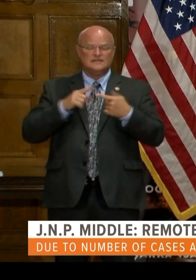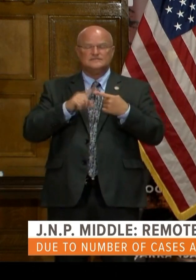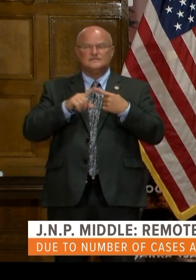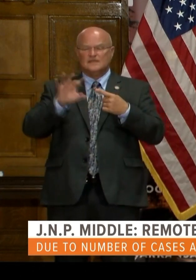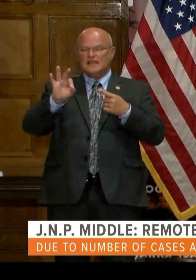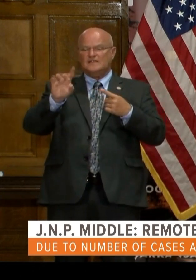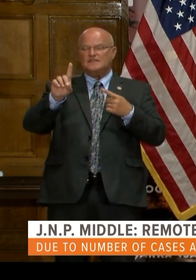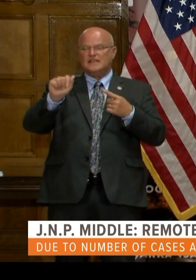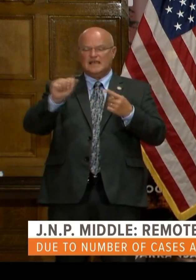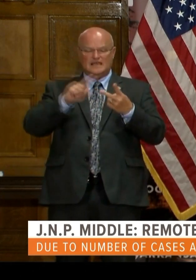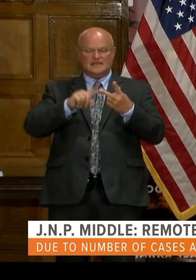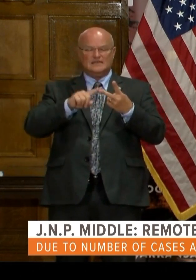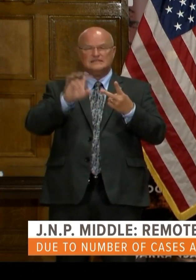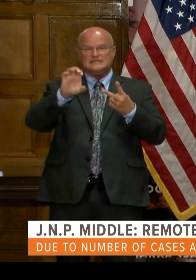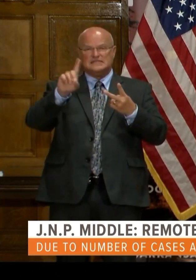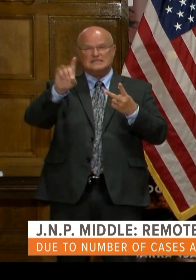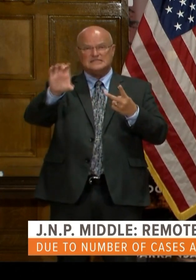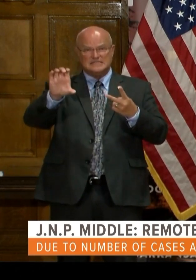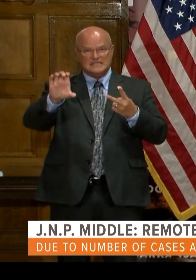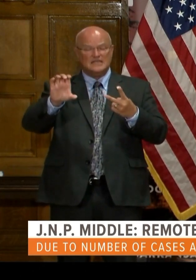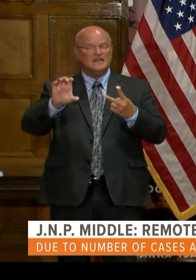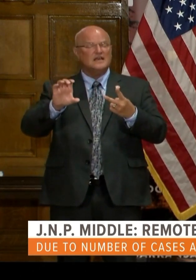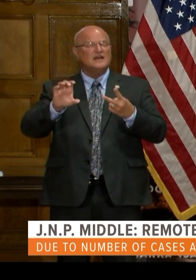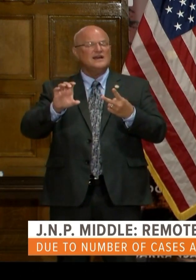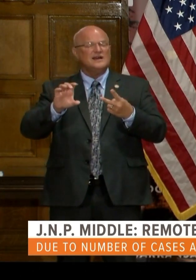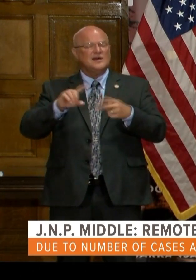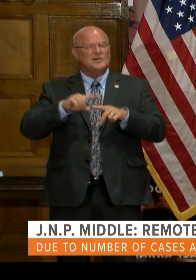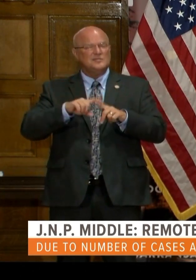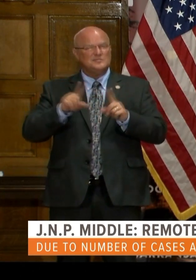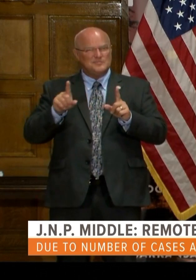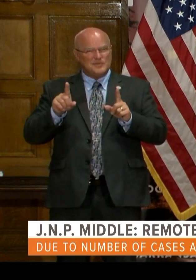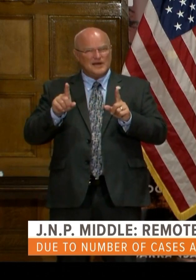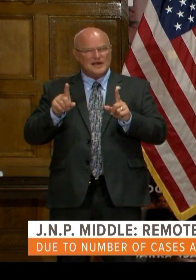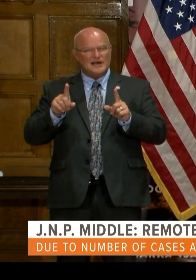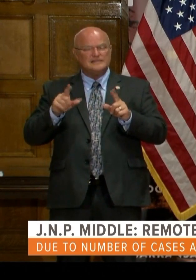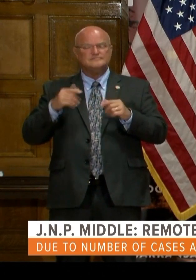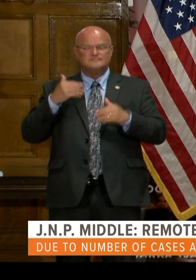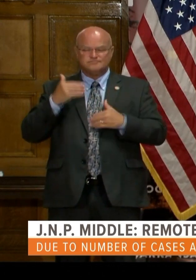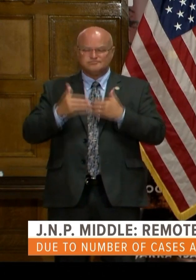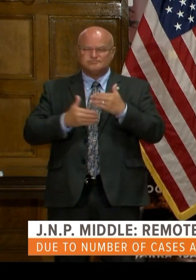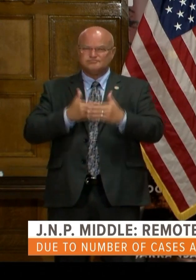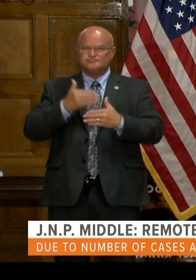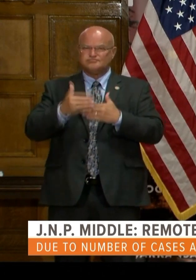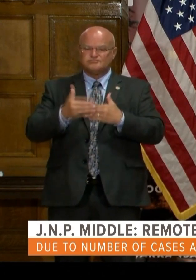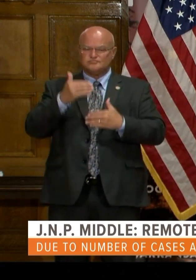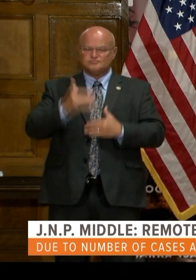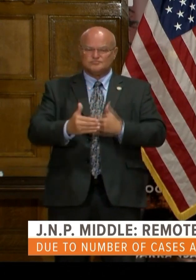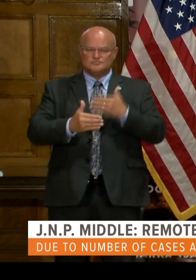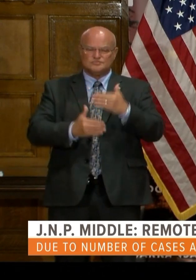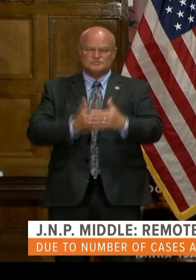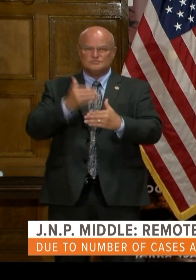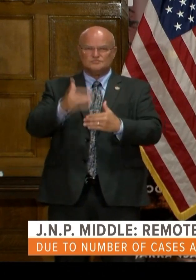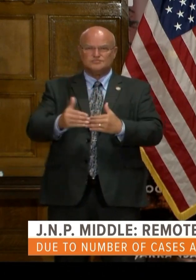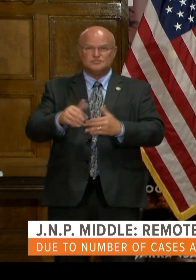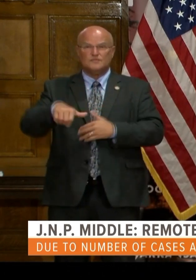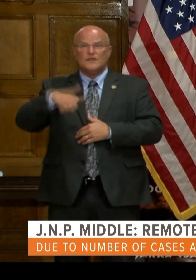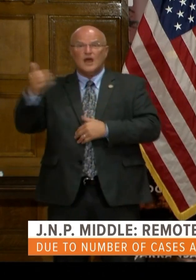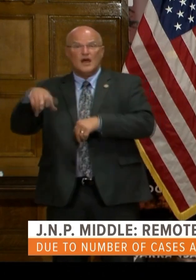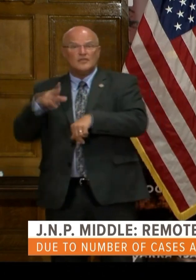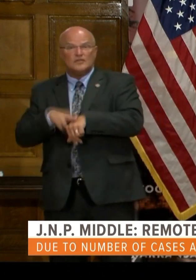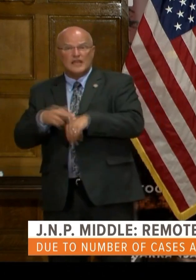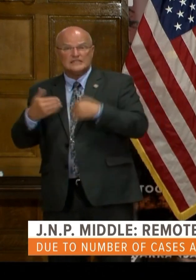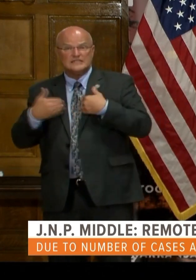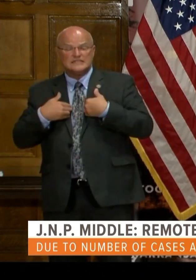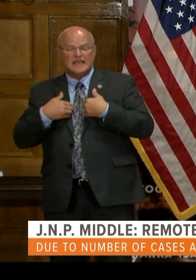looking at it. You got CDC, but they're proceeding methodically. I mean, the fact that other nations